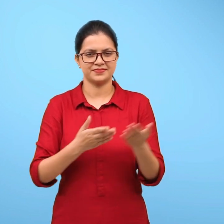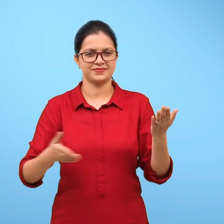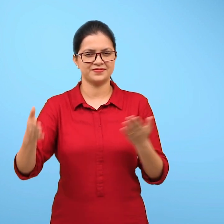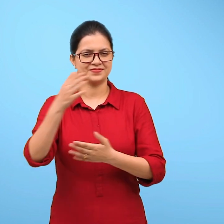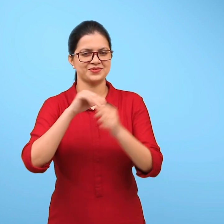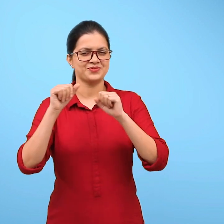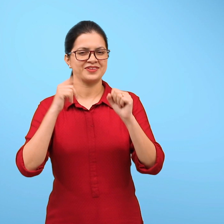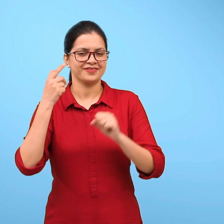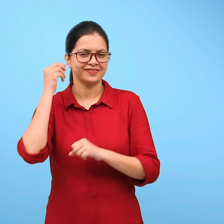Feel your ear.